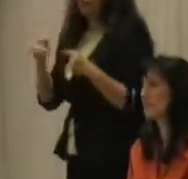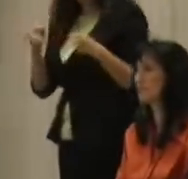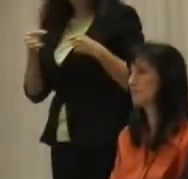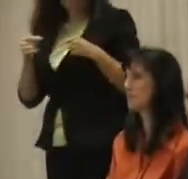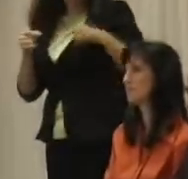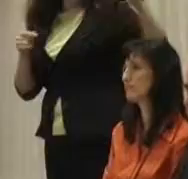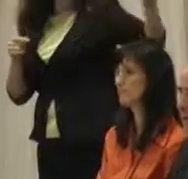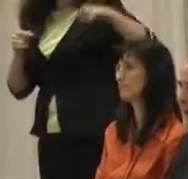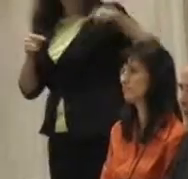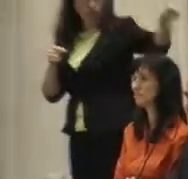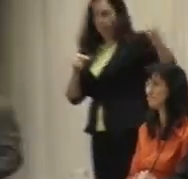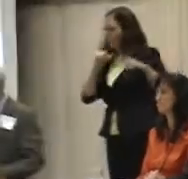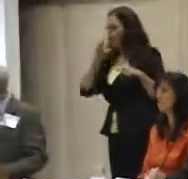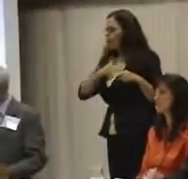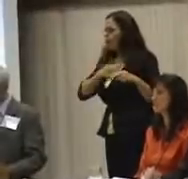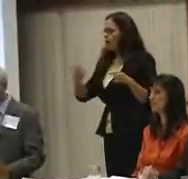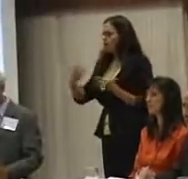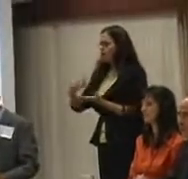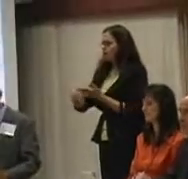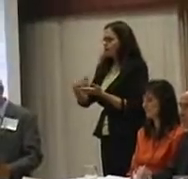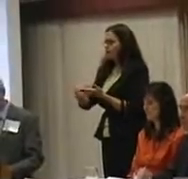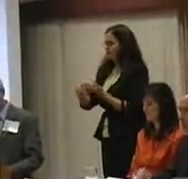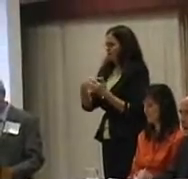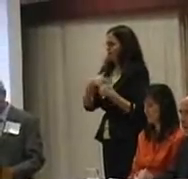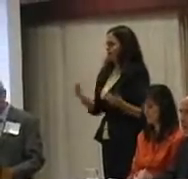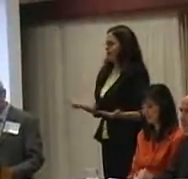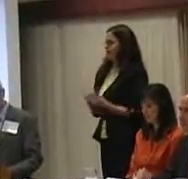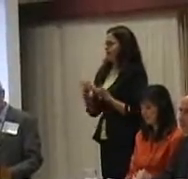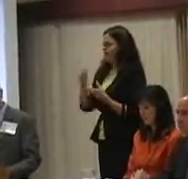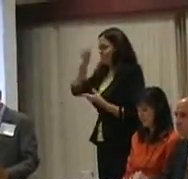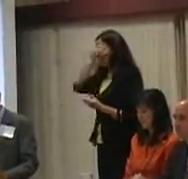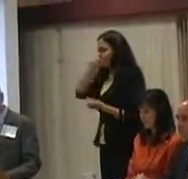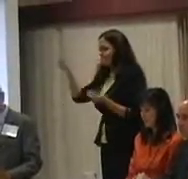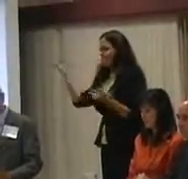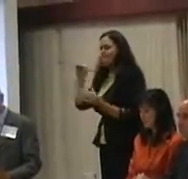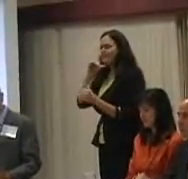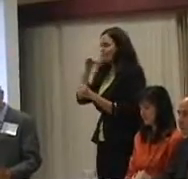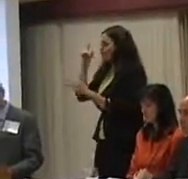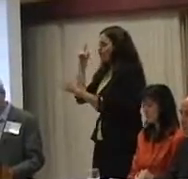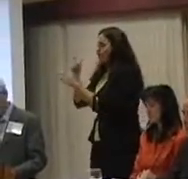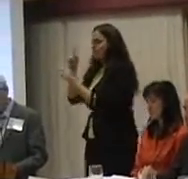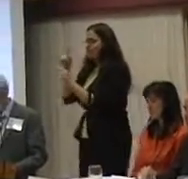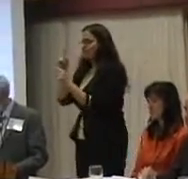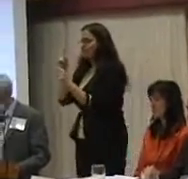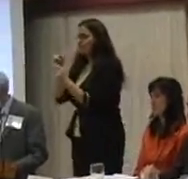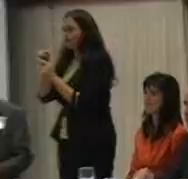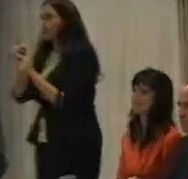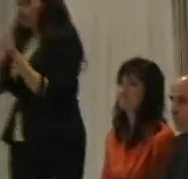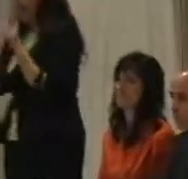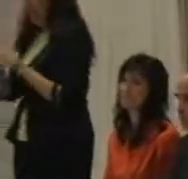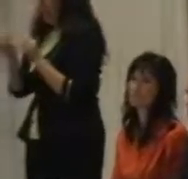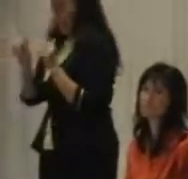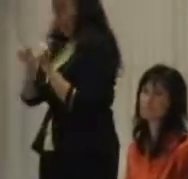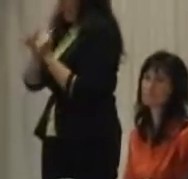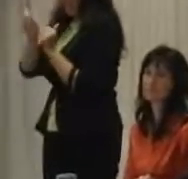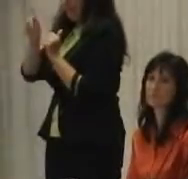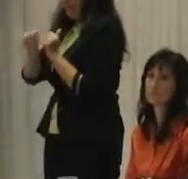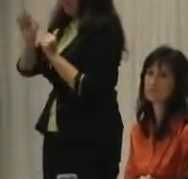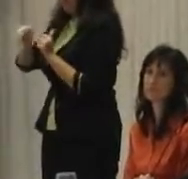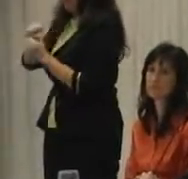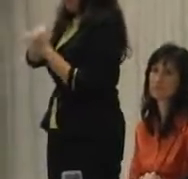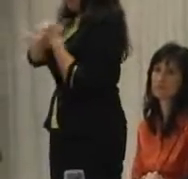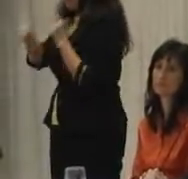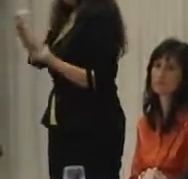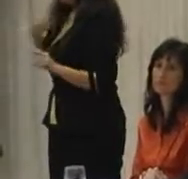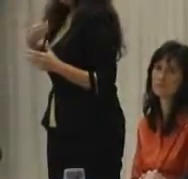are willing to talk about, and that's why I'm here tonight, is to talk about the unspeakable, the unborn people with disabilities who have